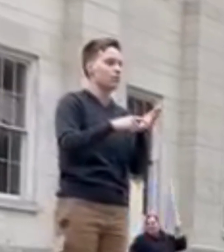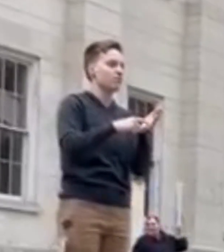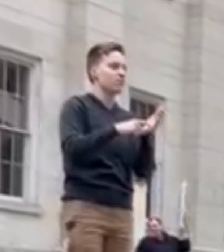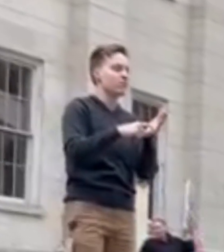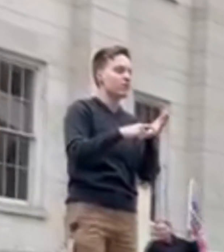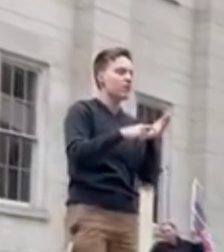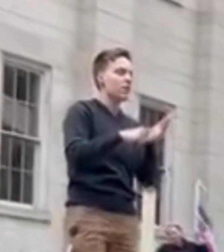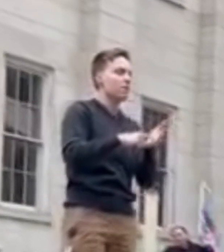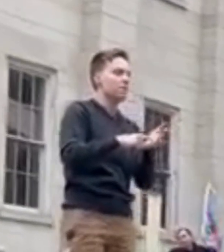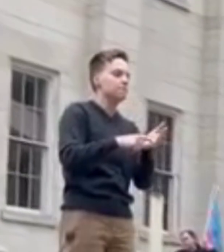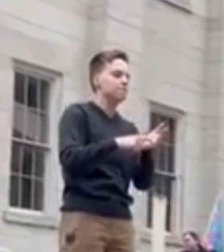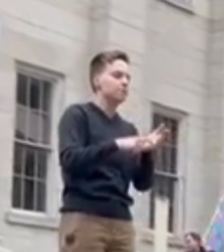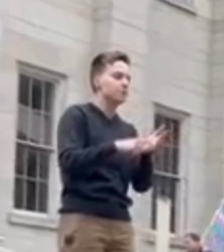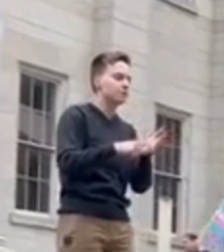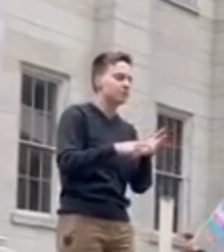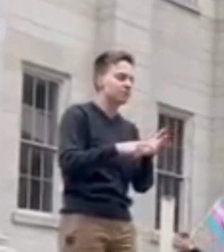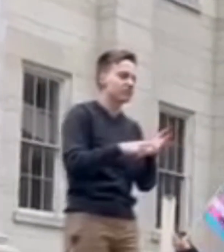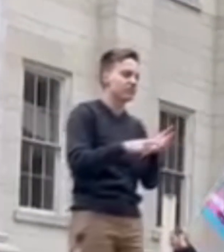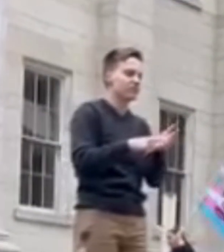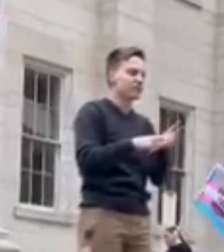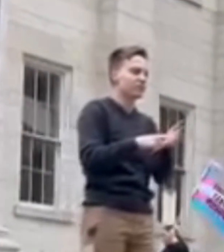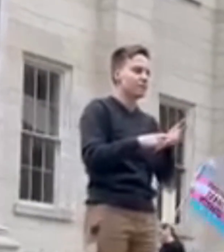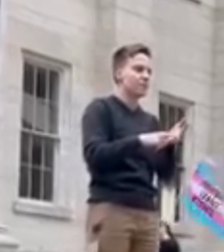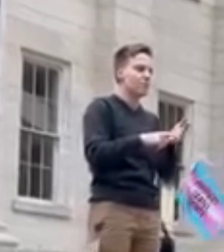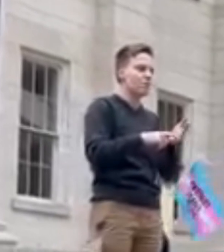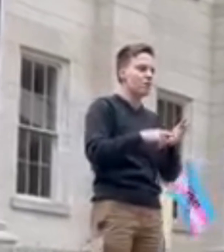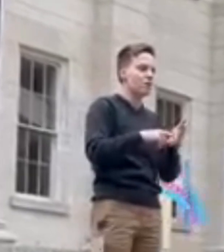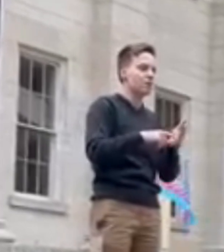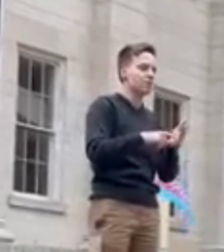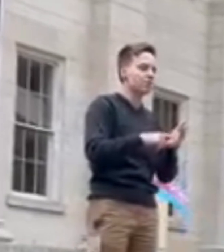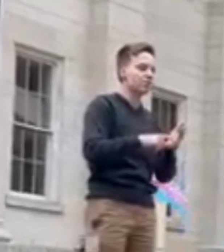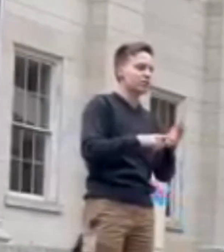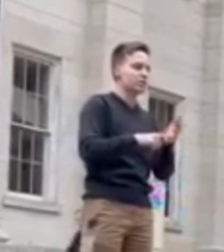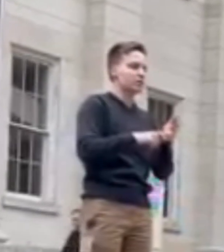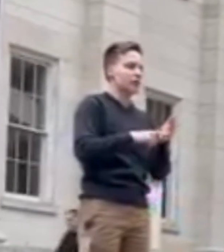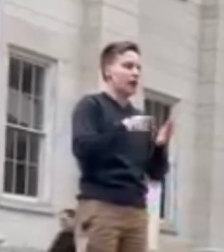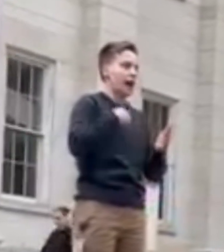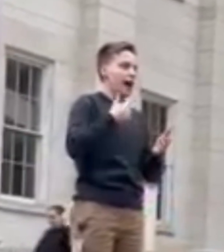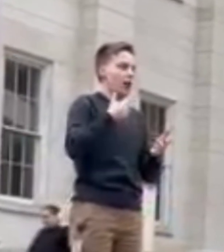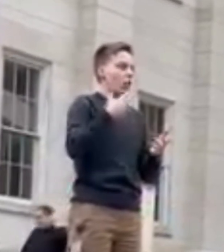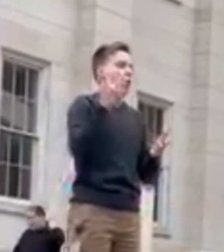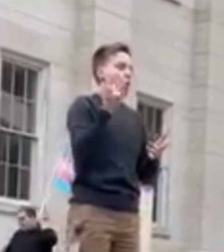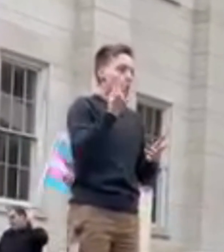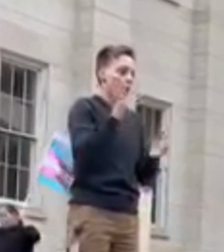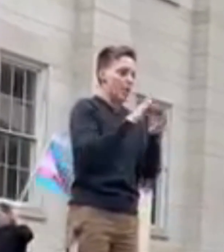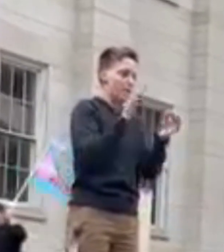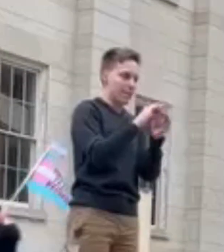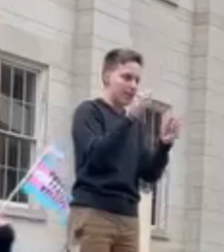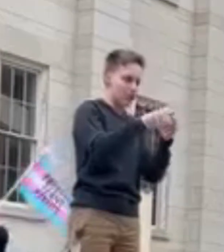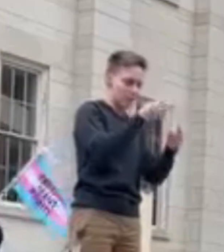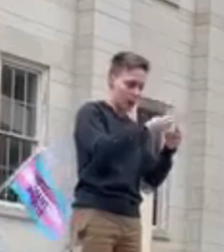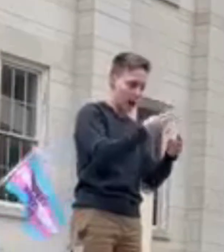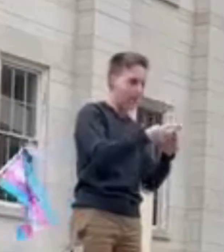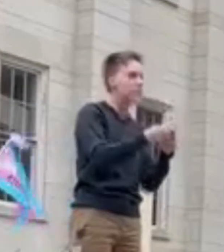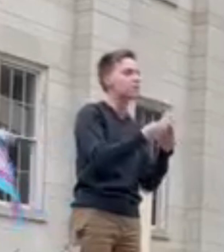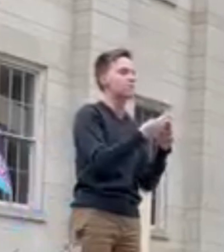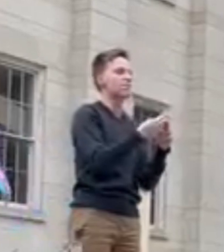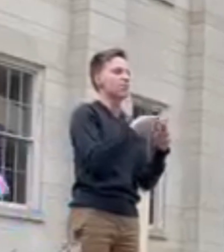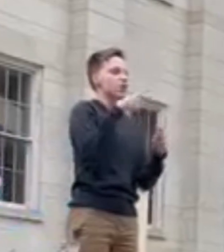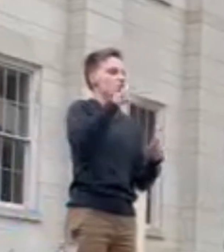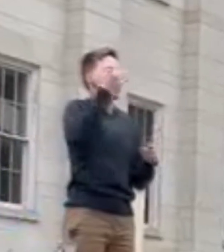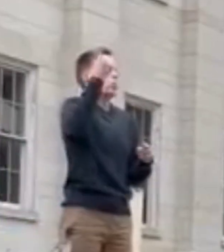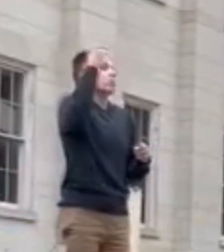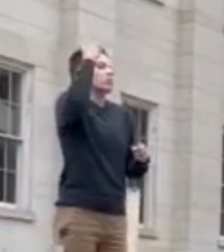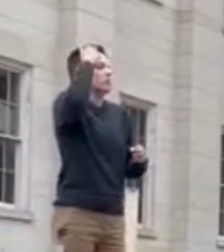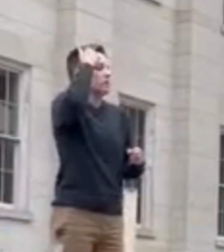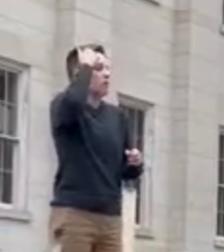There is not a time that you'll hear me speak on trans issues that you will not hear me mention some names. And these are names that you need to